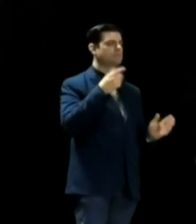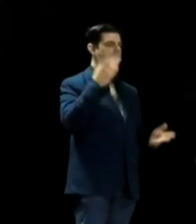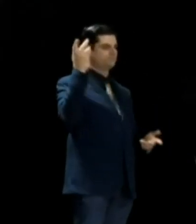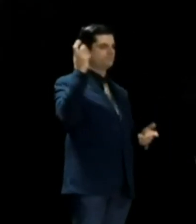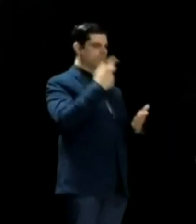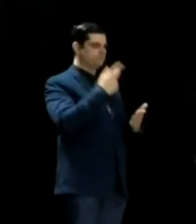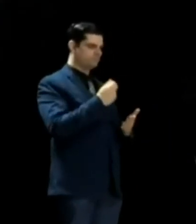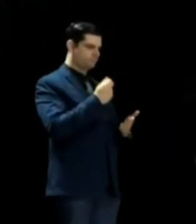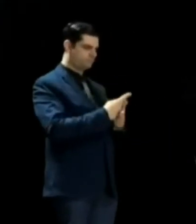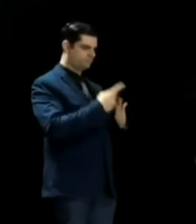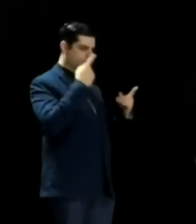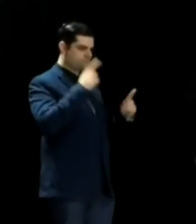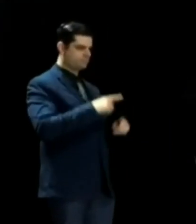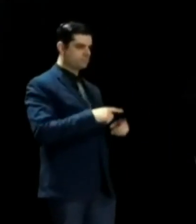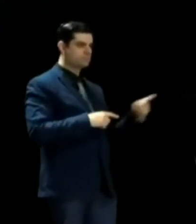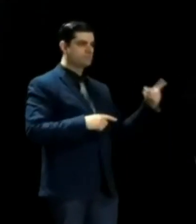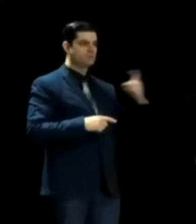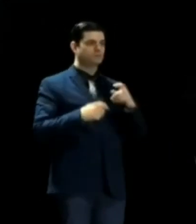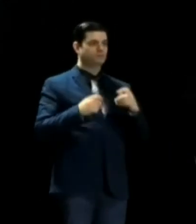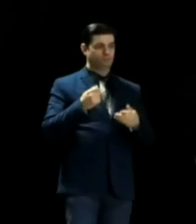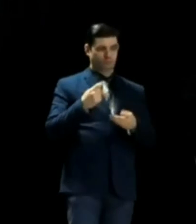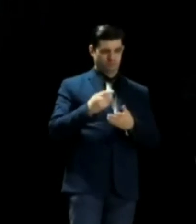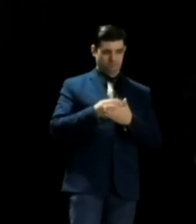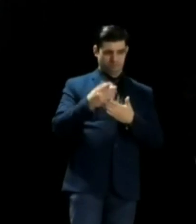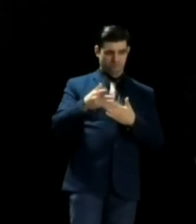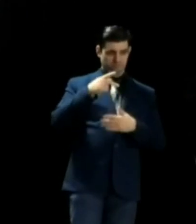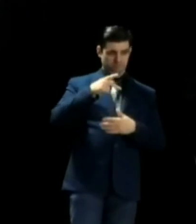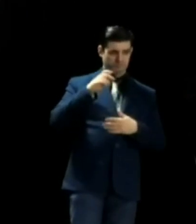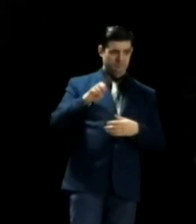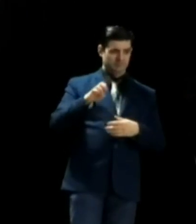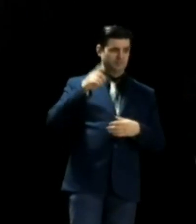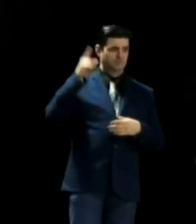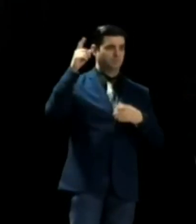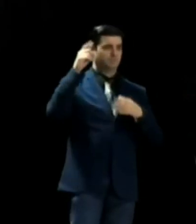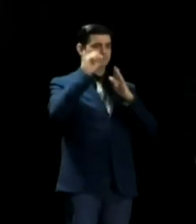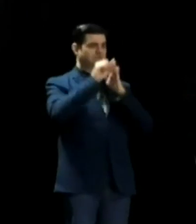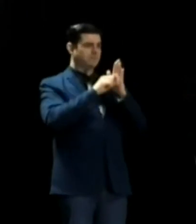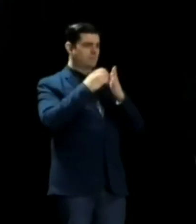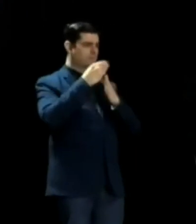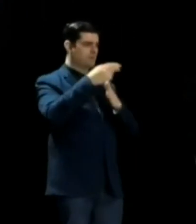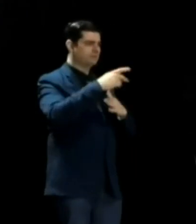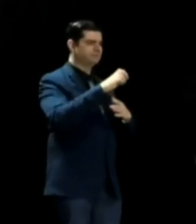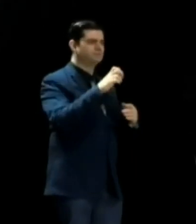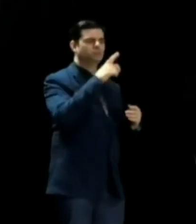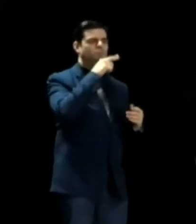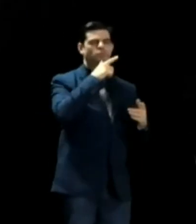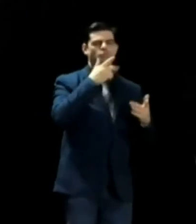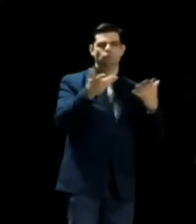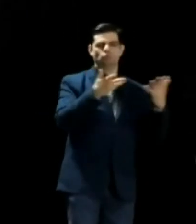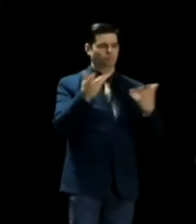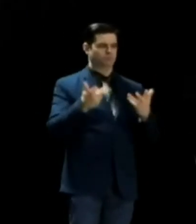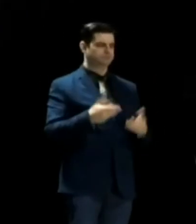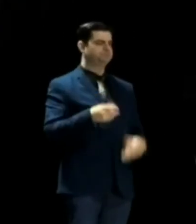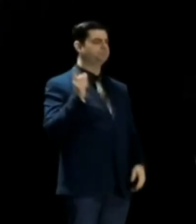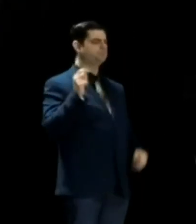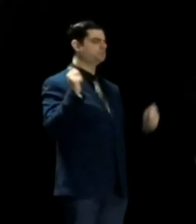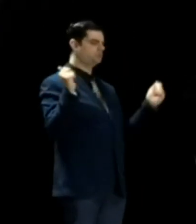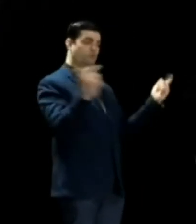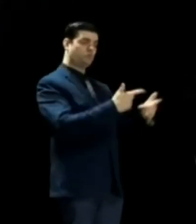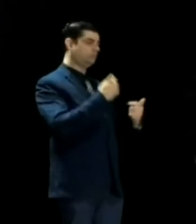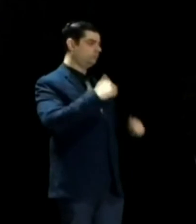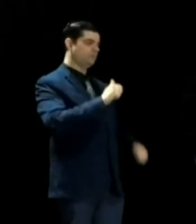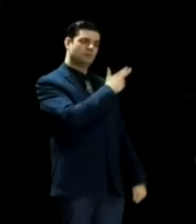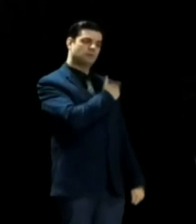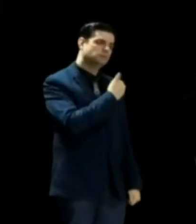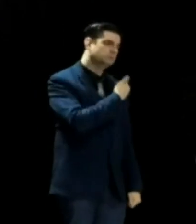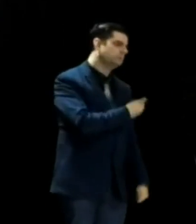is the state coordinating the buying, or is there help from the federal? Everybody's still doing it. So you have the hospitals are trying to